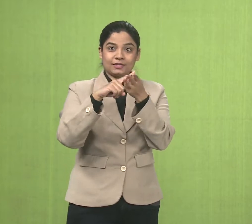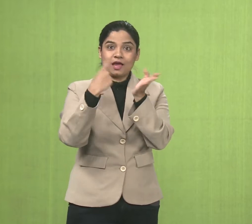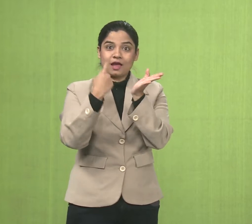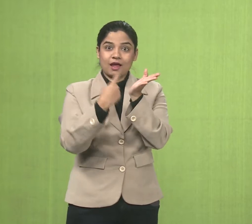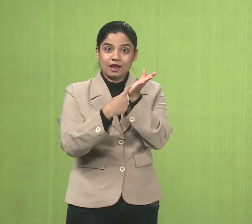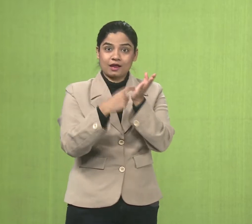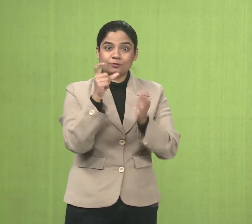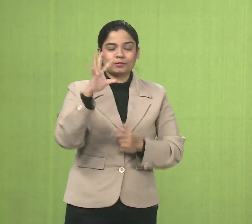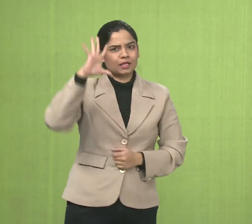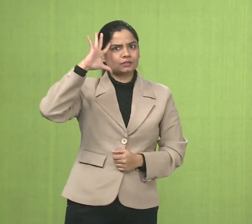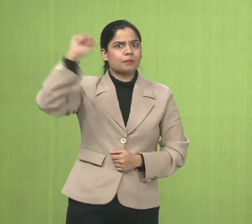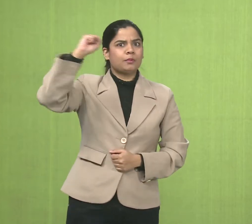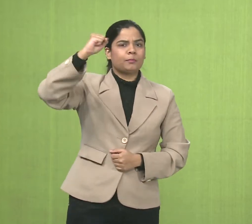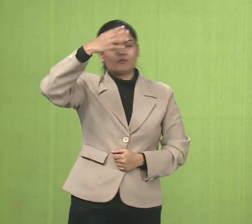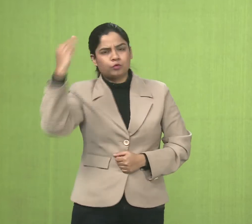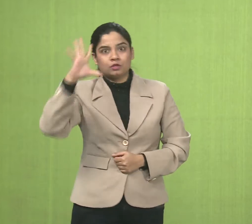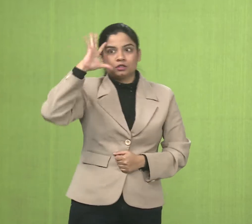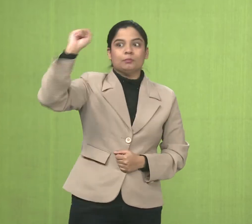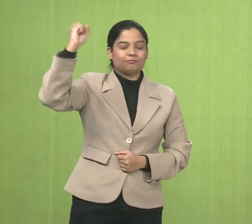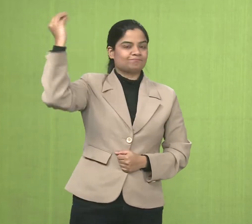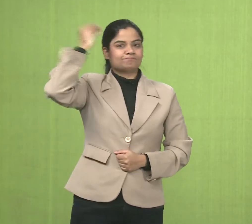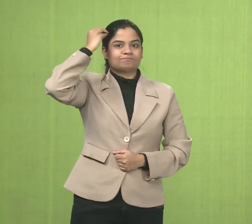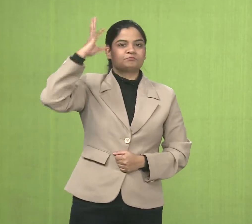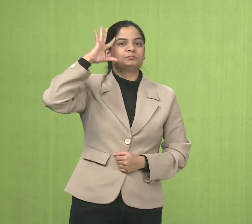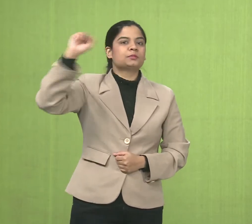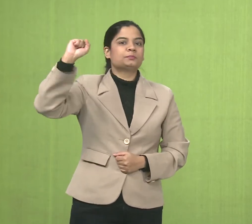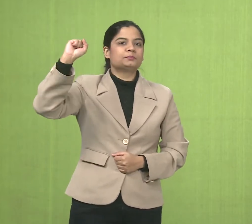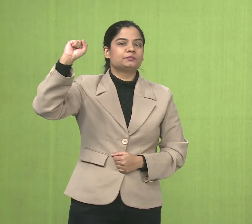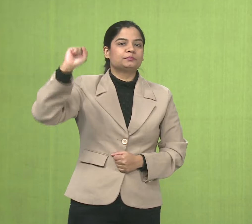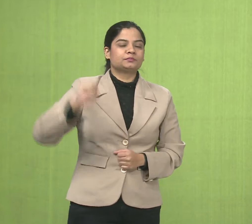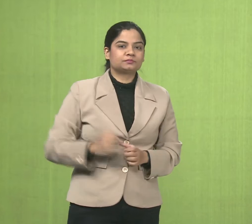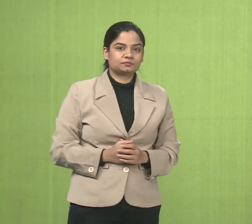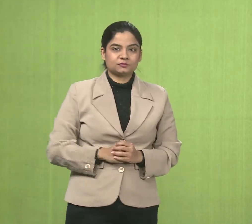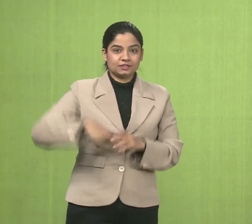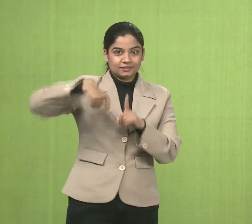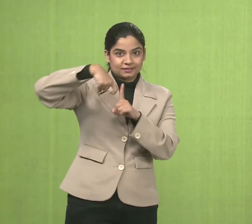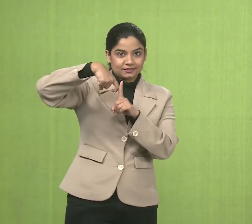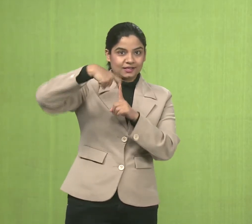Remember, to be able to bring to one's mind an awareness.